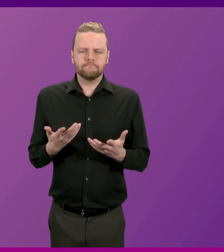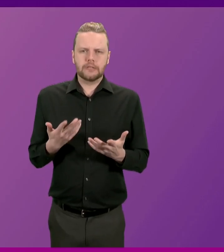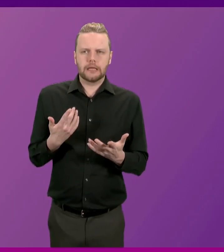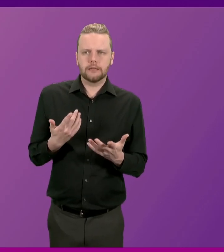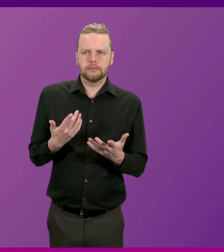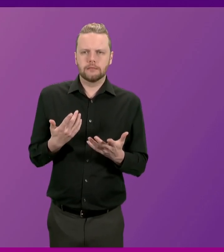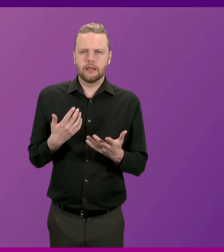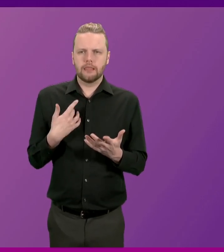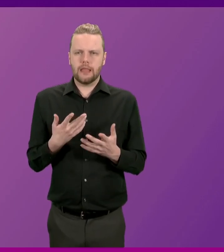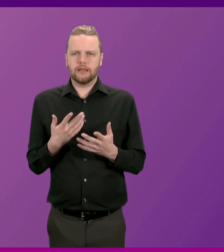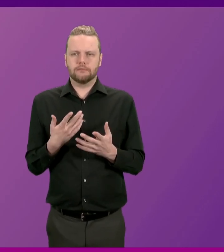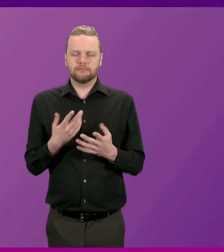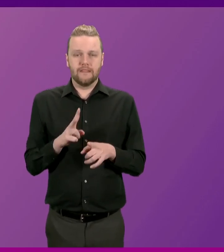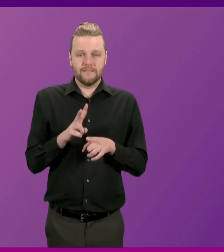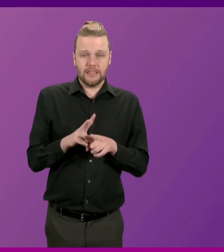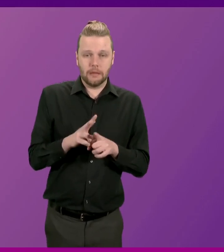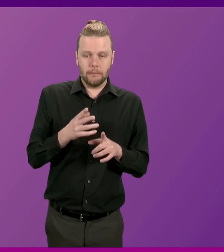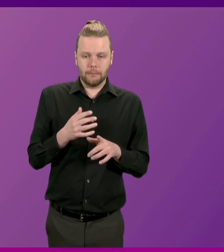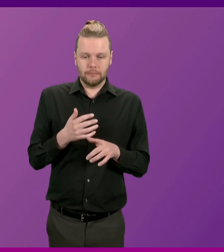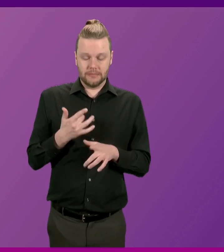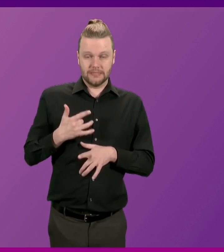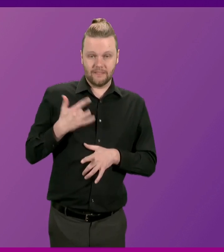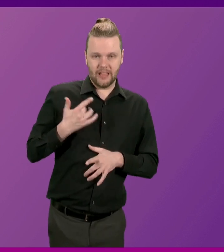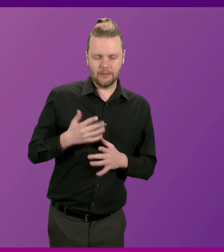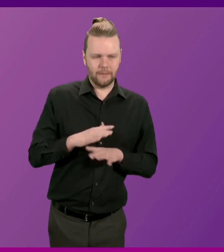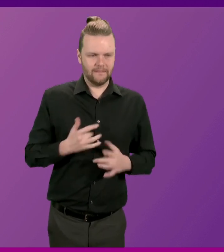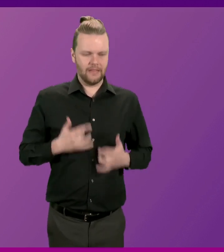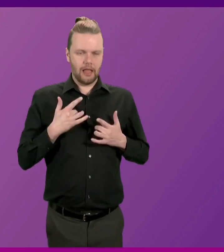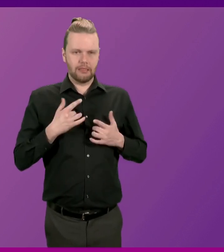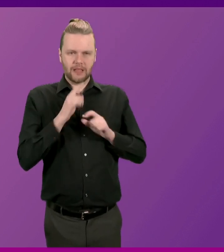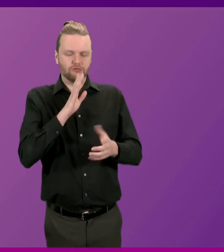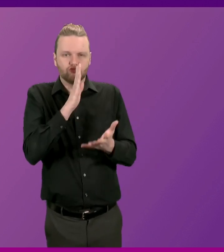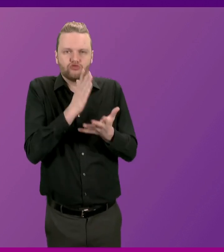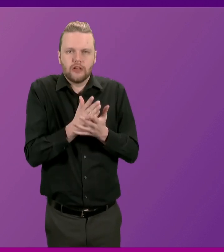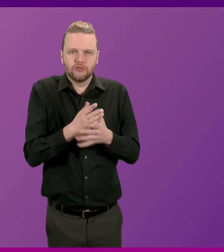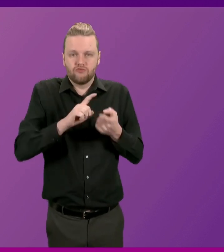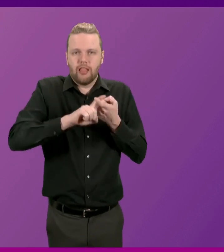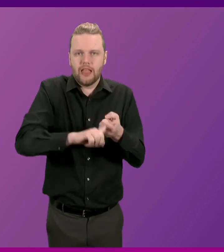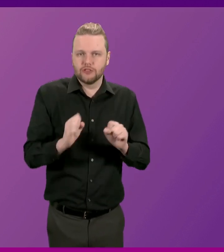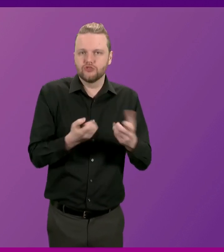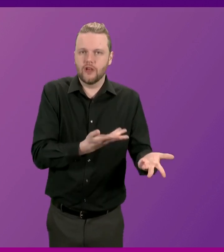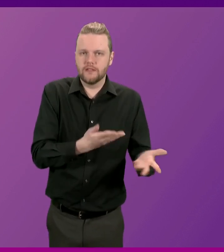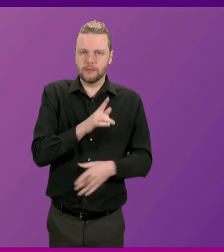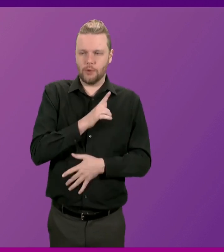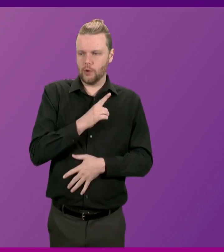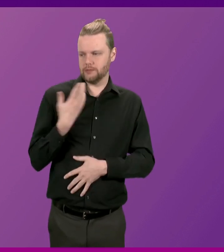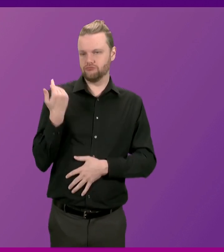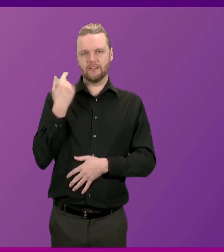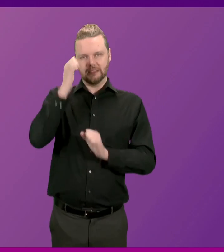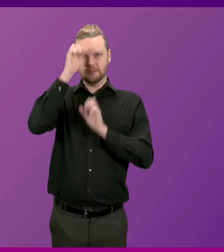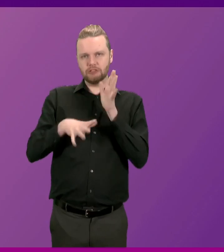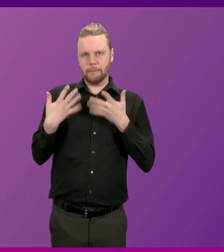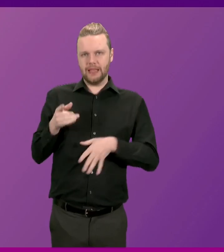maybe a victim survivor being reticent to trust or rely on a service because of past